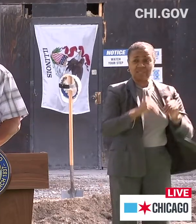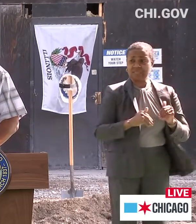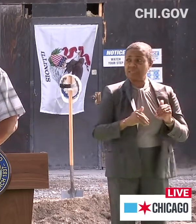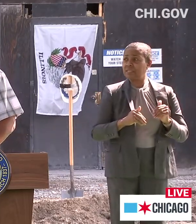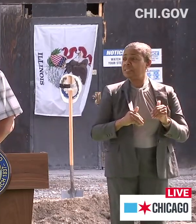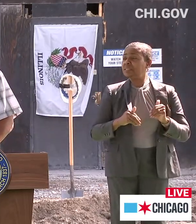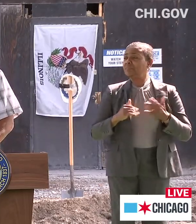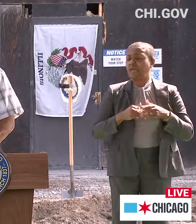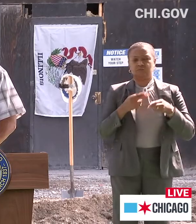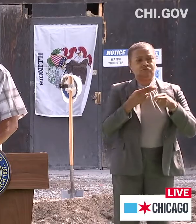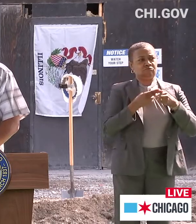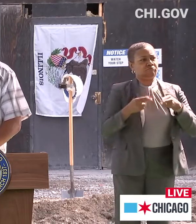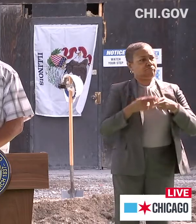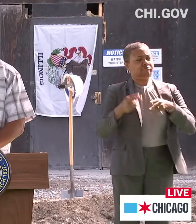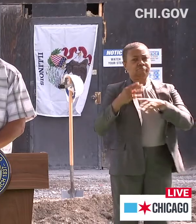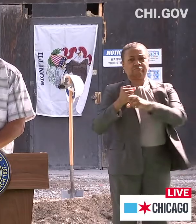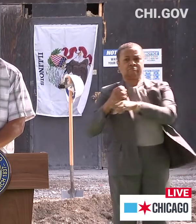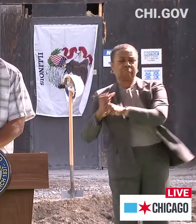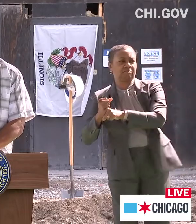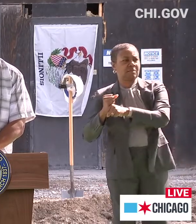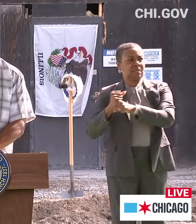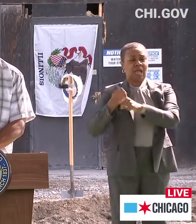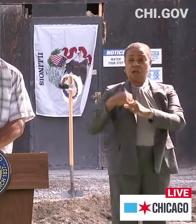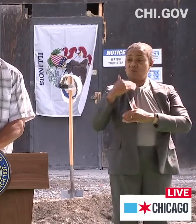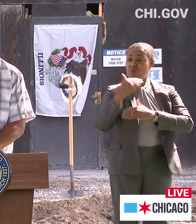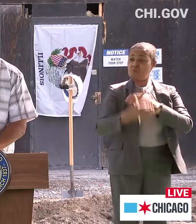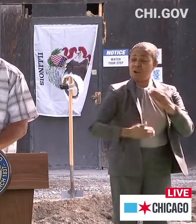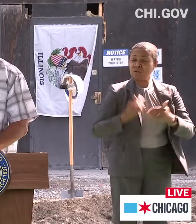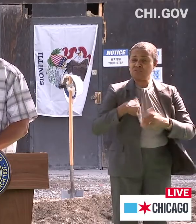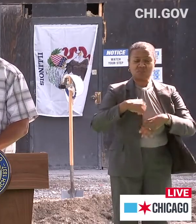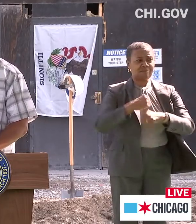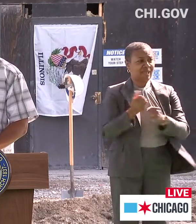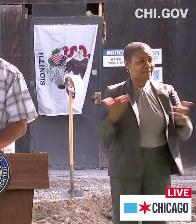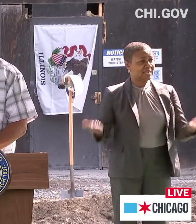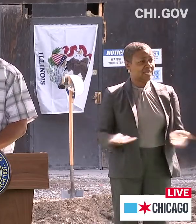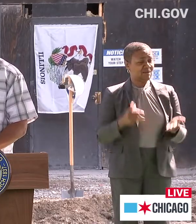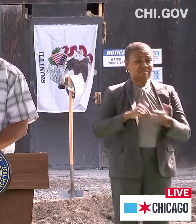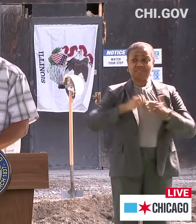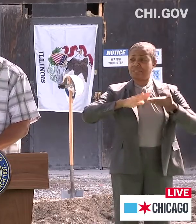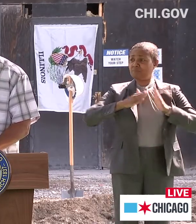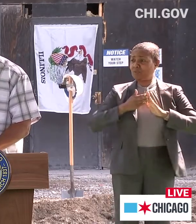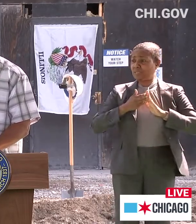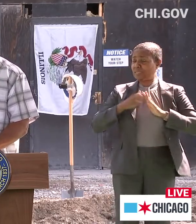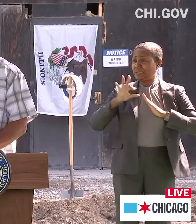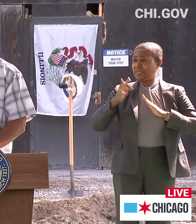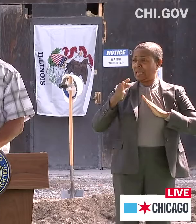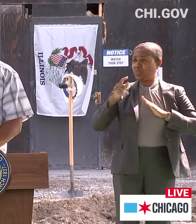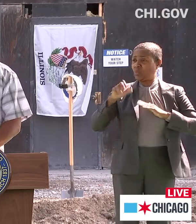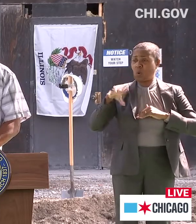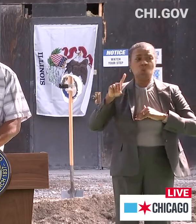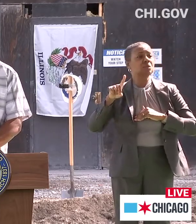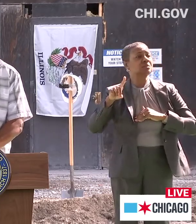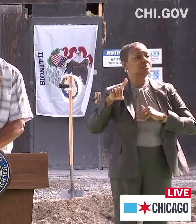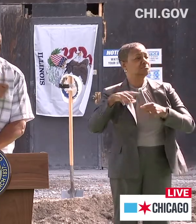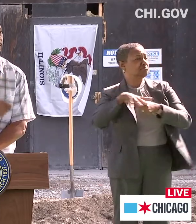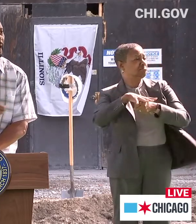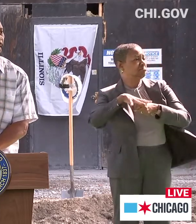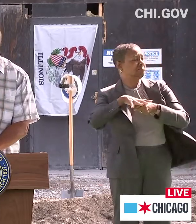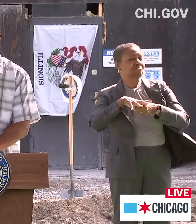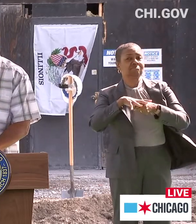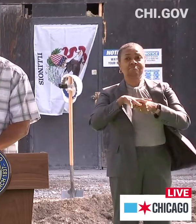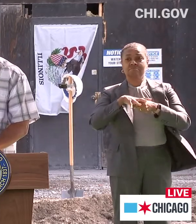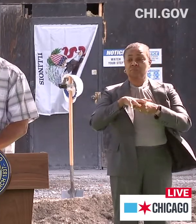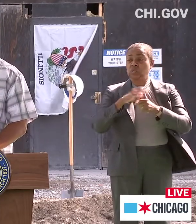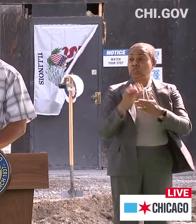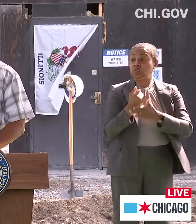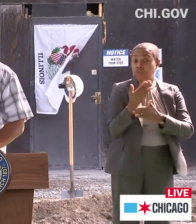all a quick snapshot of the progress that we have made here in this community. We know that we've created jobs.